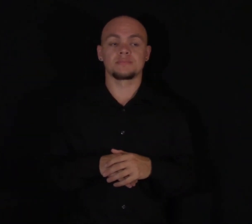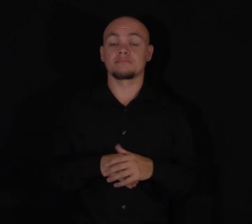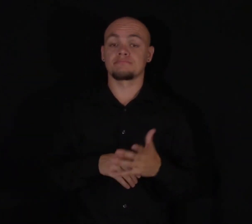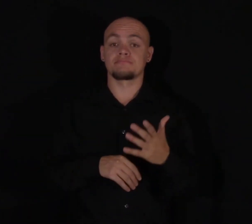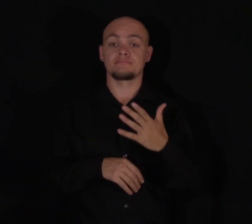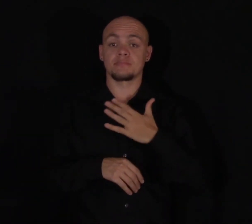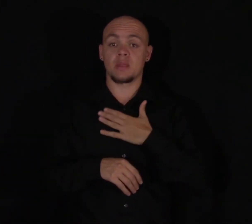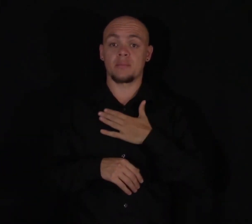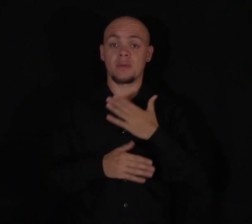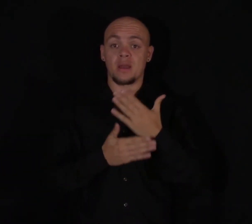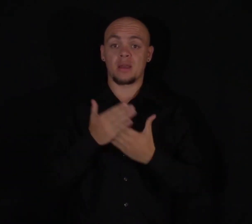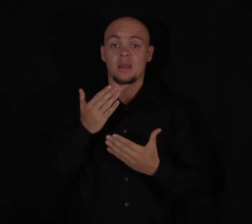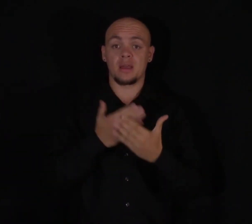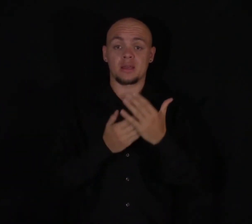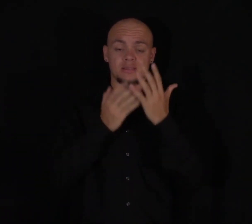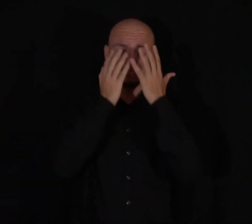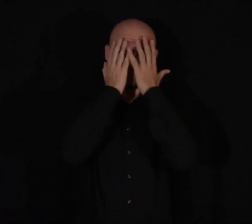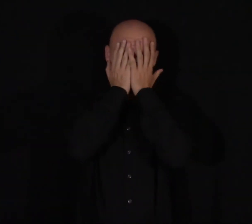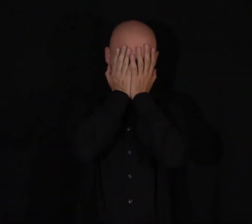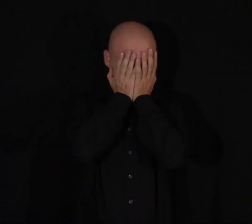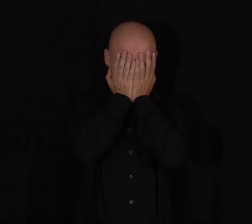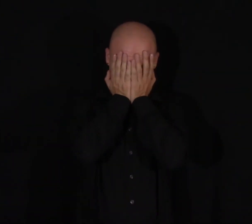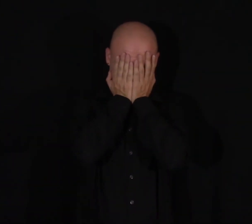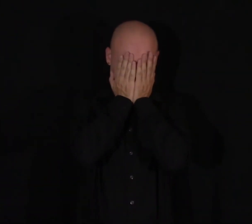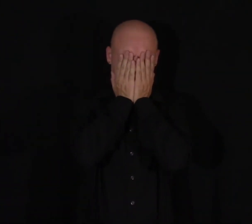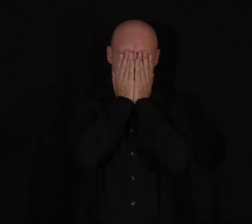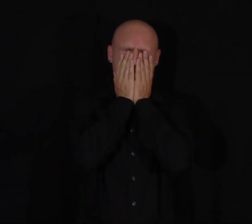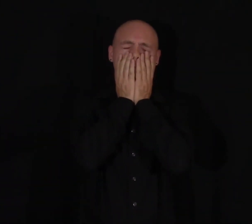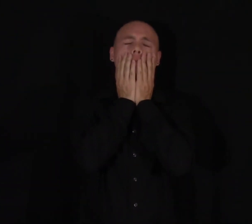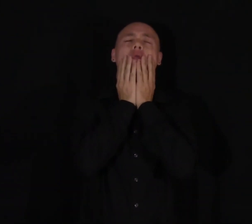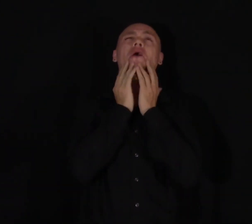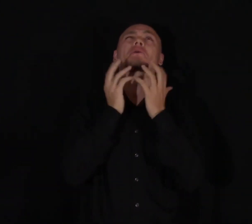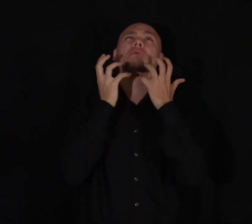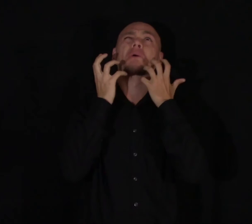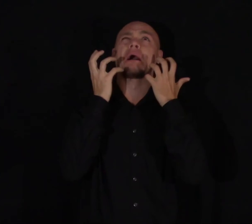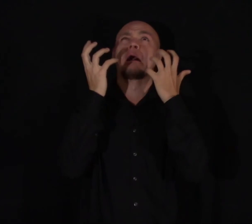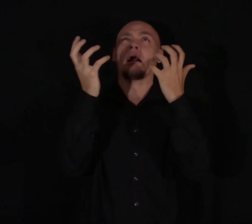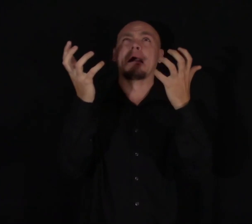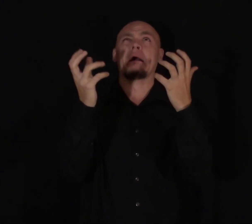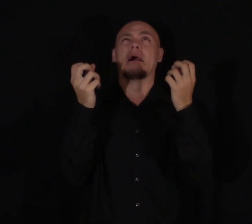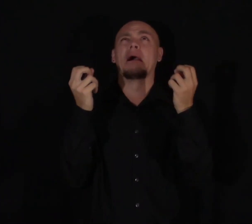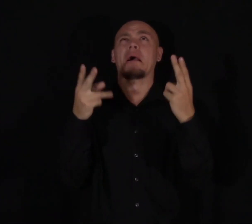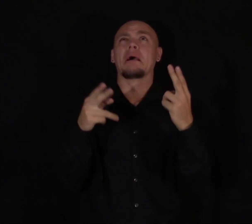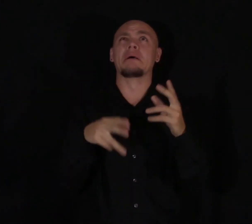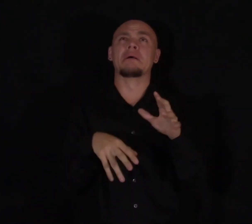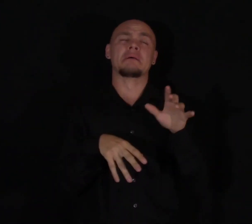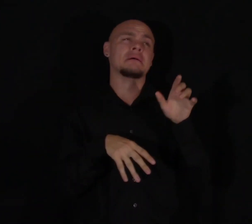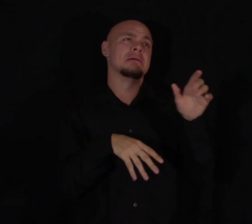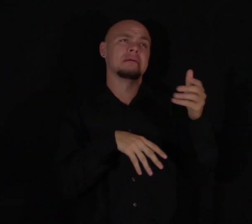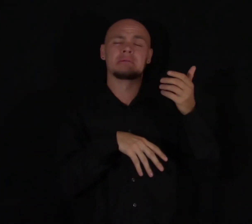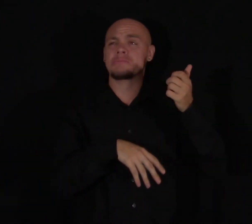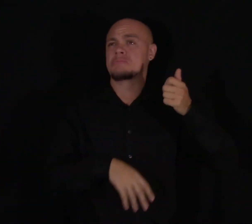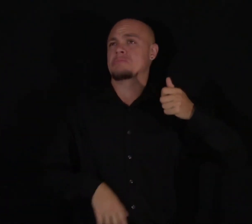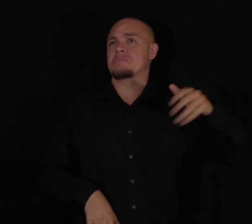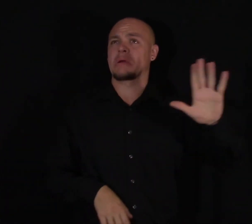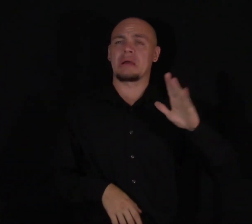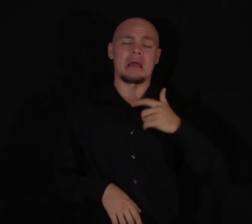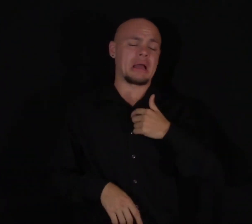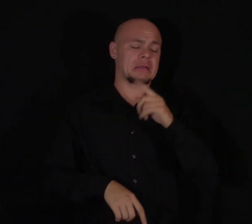hand before my eyes and cried out in agony, "Oh, take him away! I cannot see him.